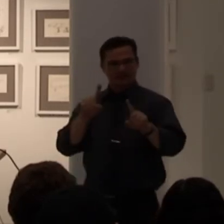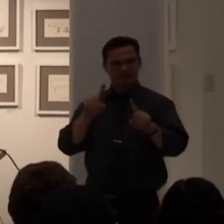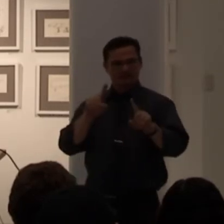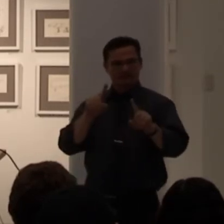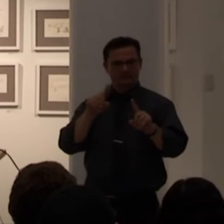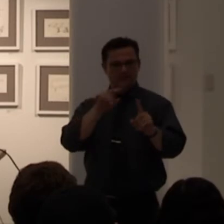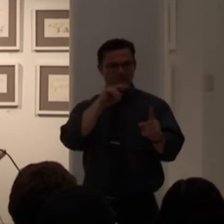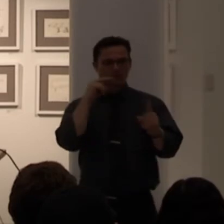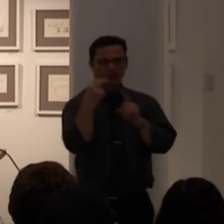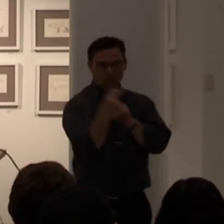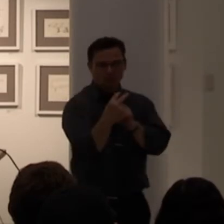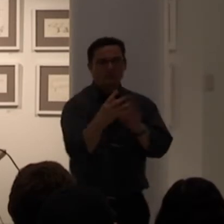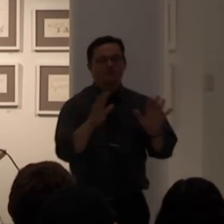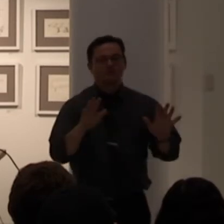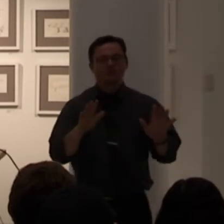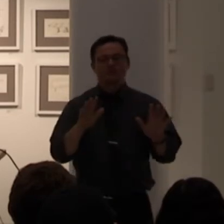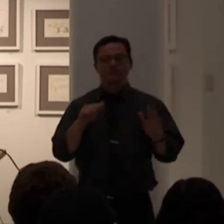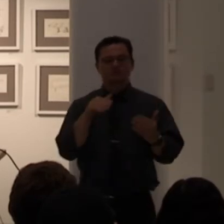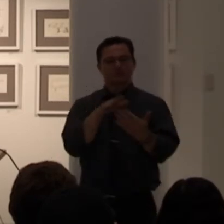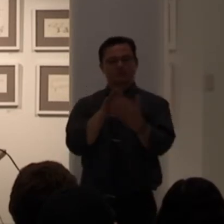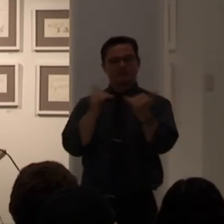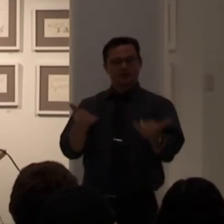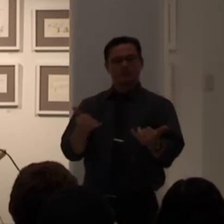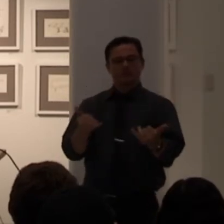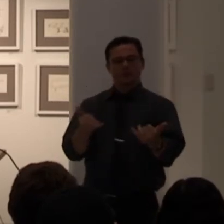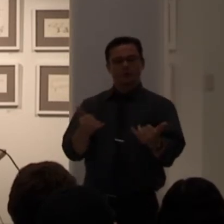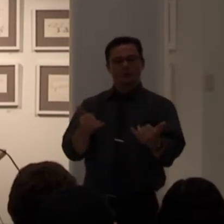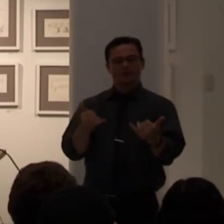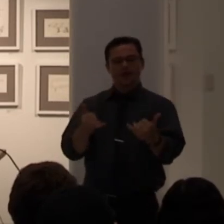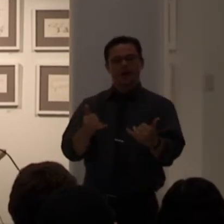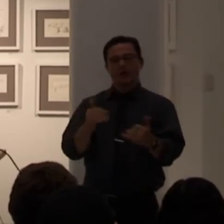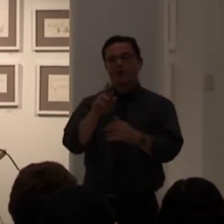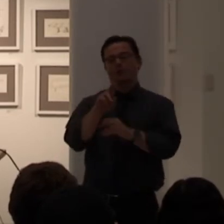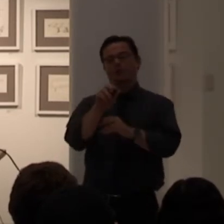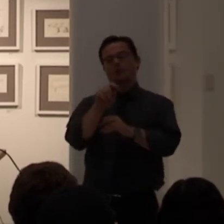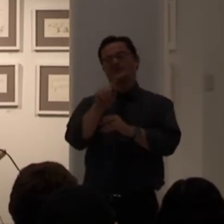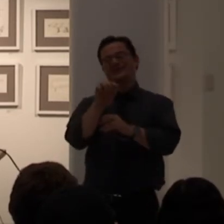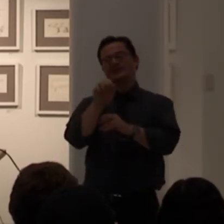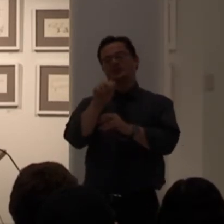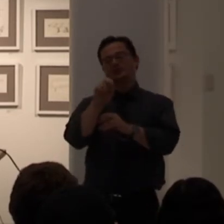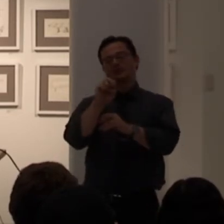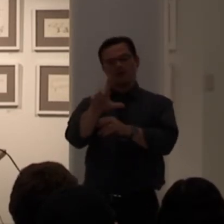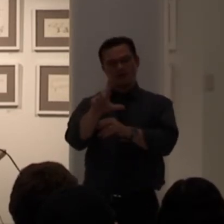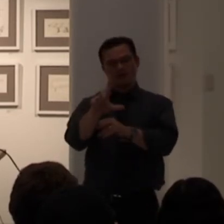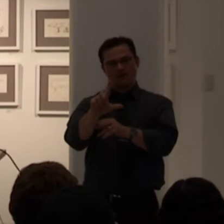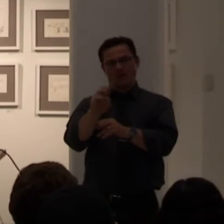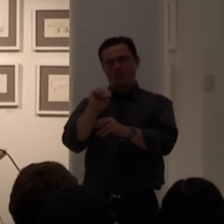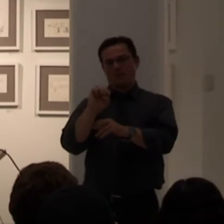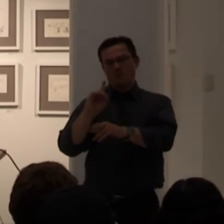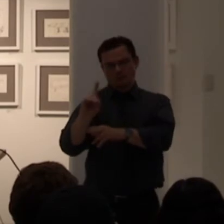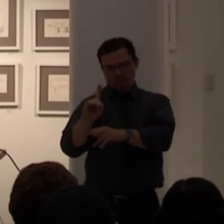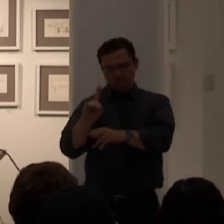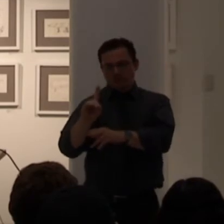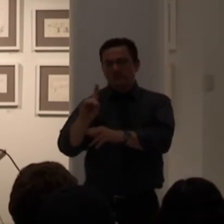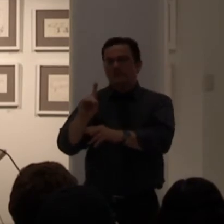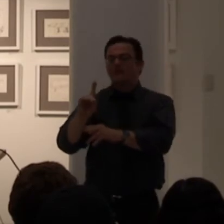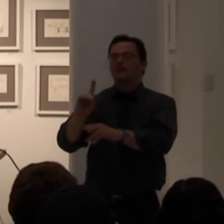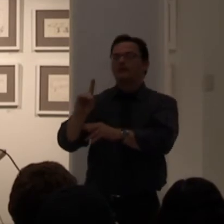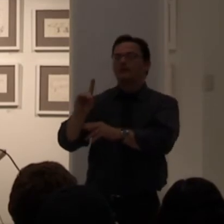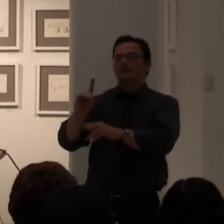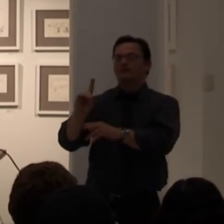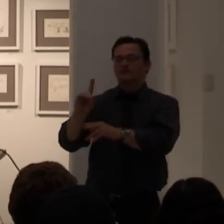now, and we're going to be doing it rotational molded. Rotational molded will have